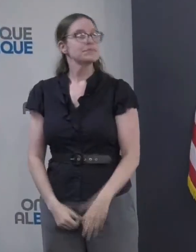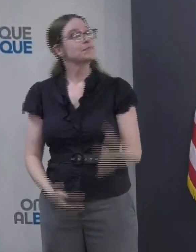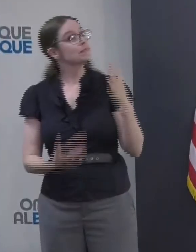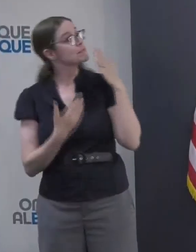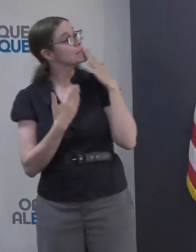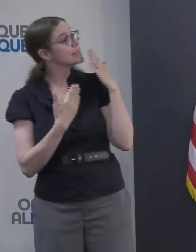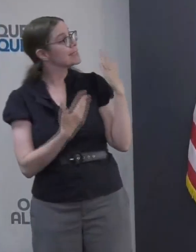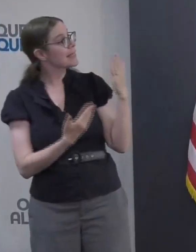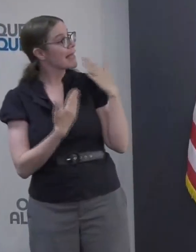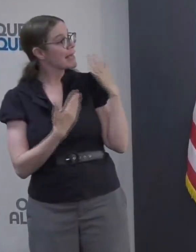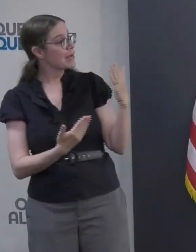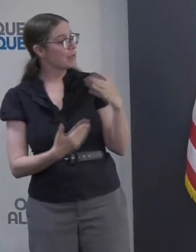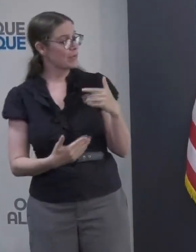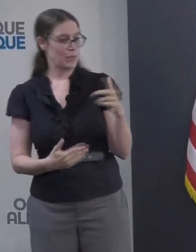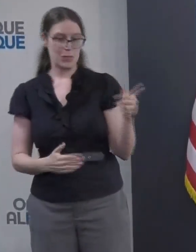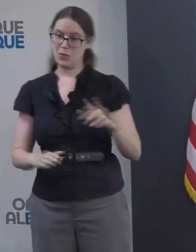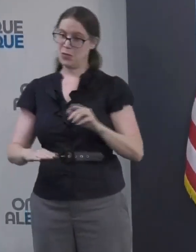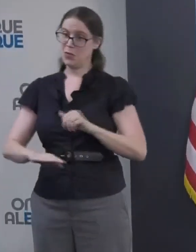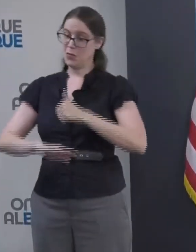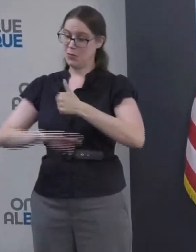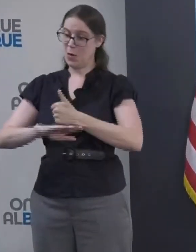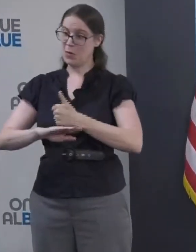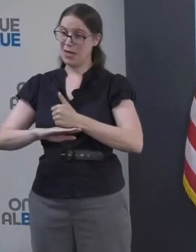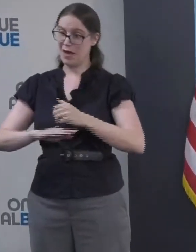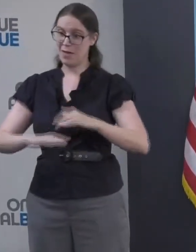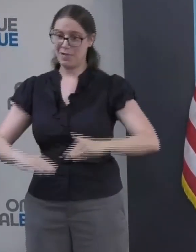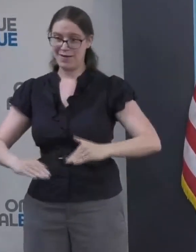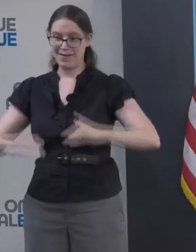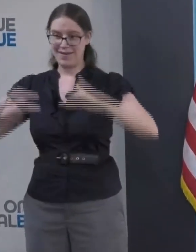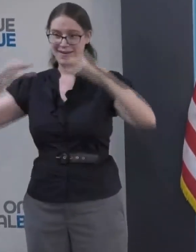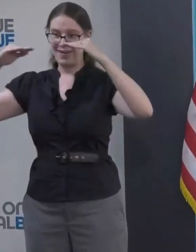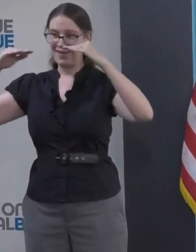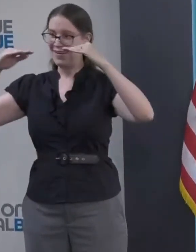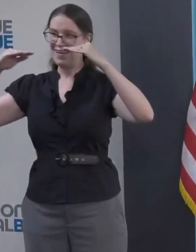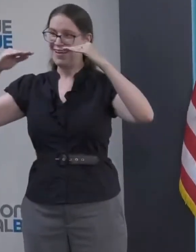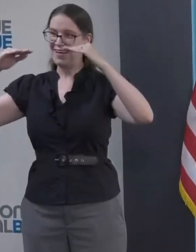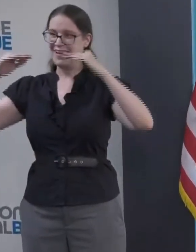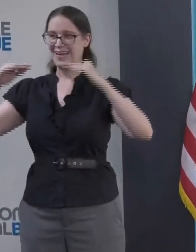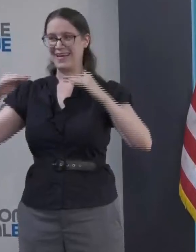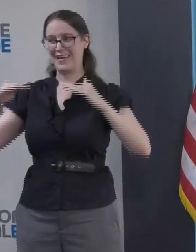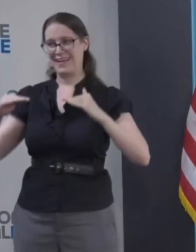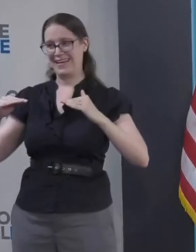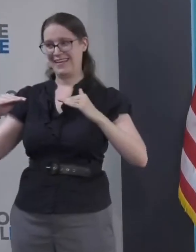Thank you, Mayor. I like the podium. It's not too tall, so it's perfect.